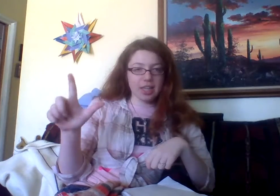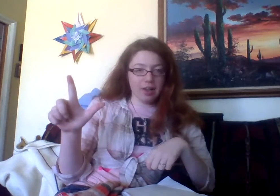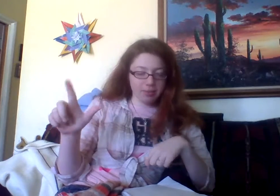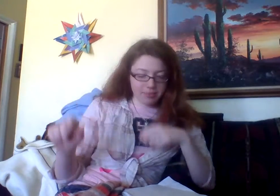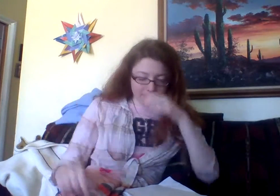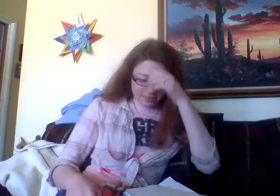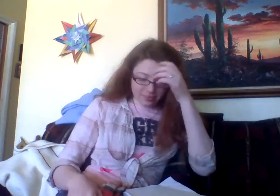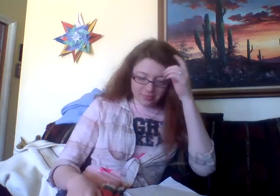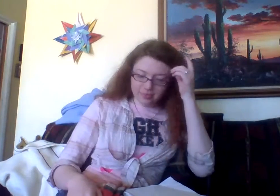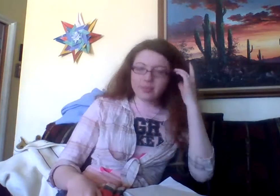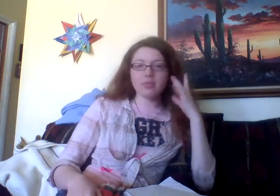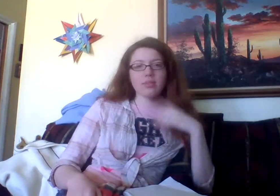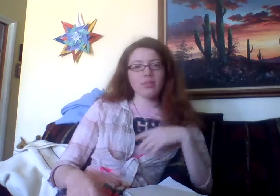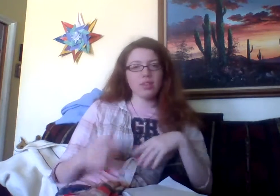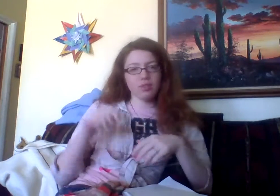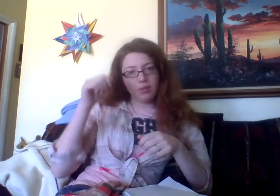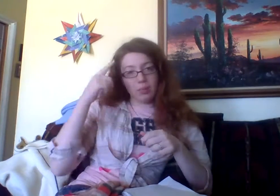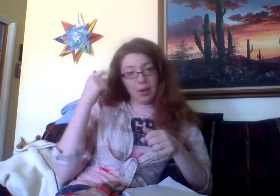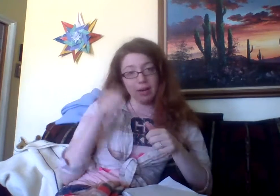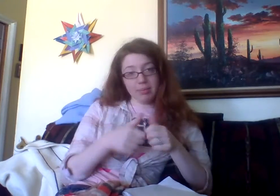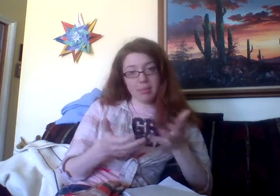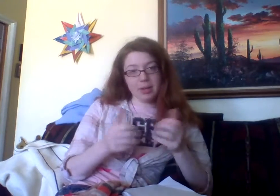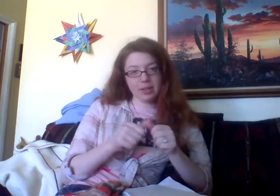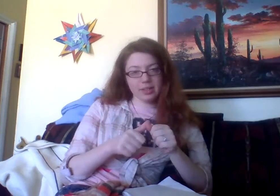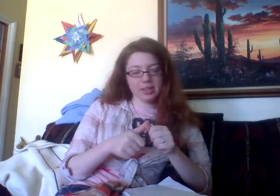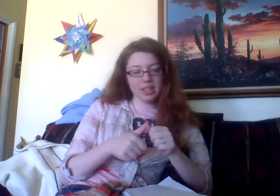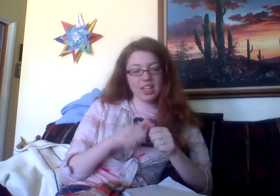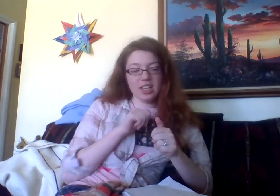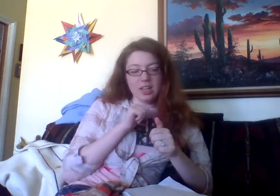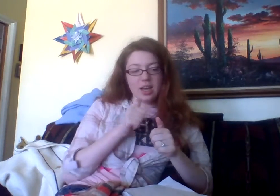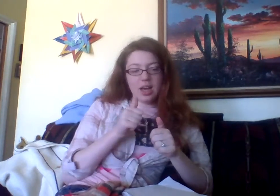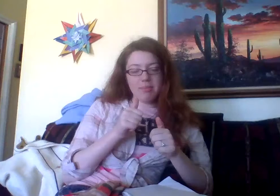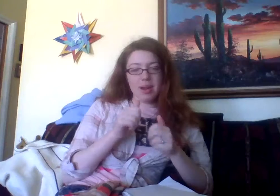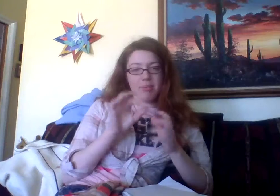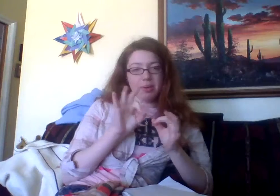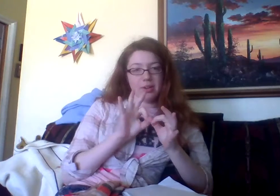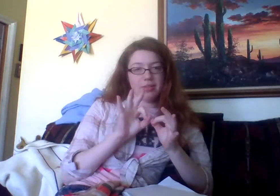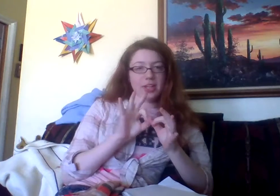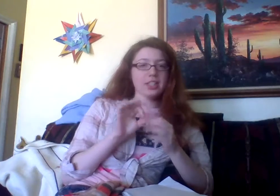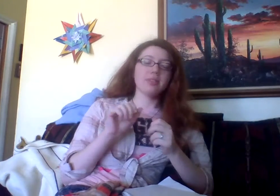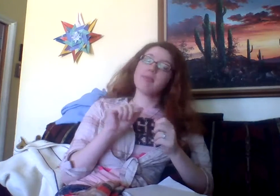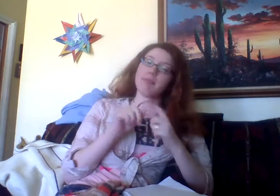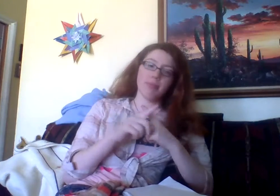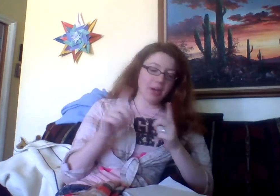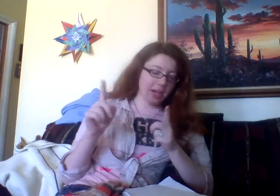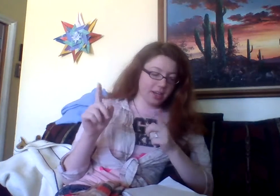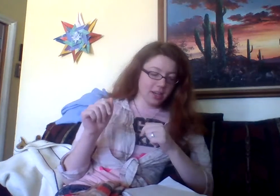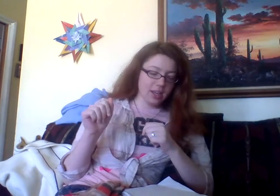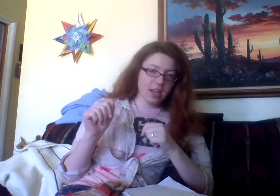ASL, from what I remember. I'm not perfect, but